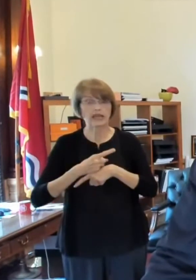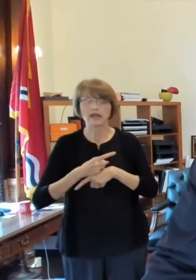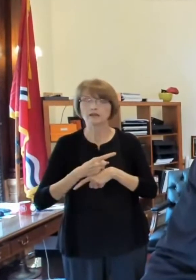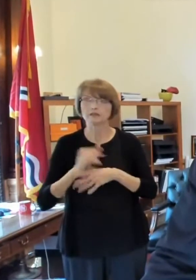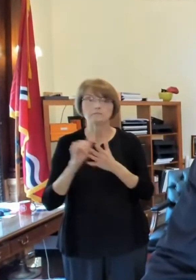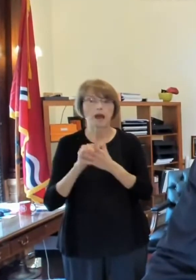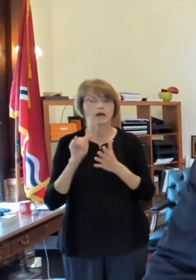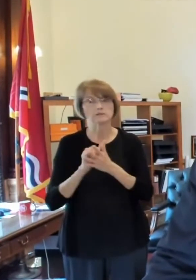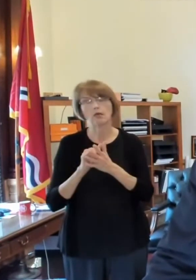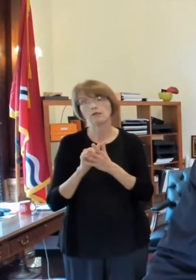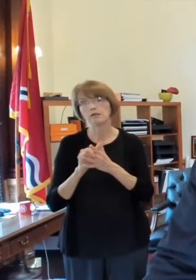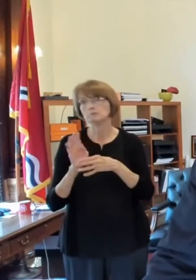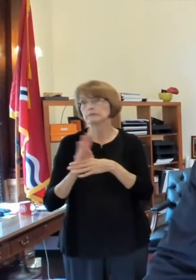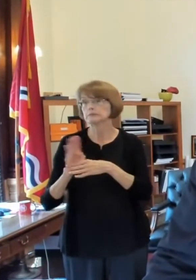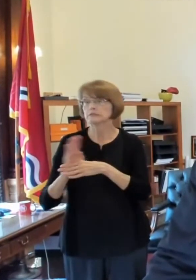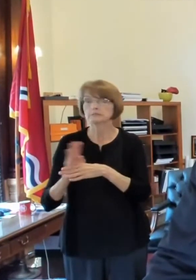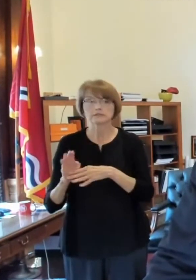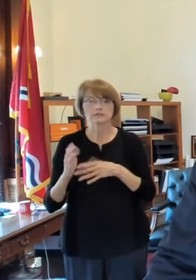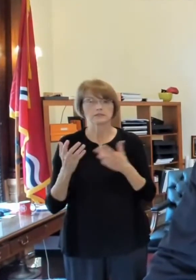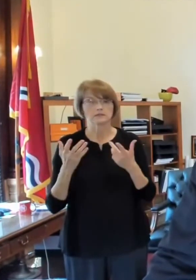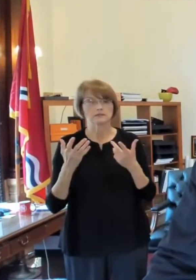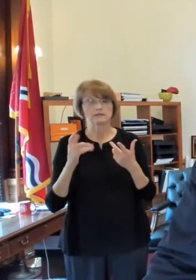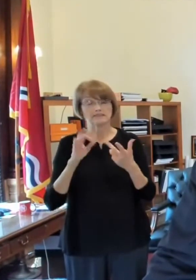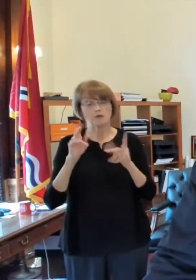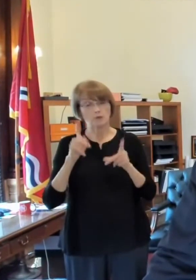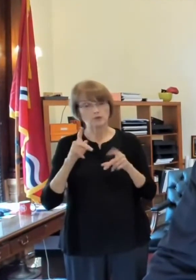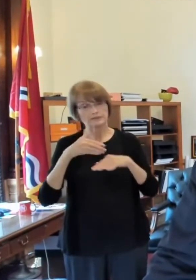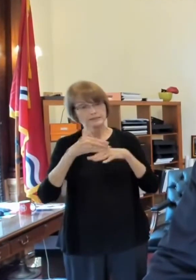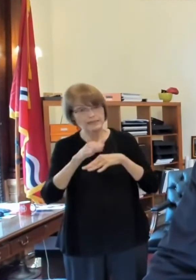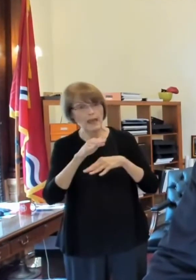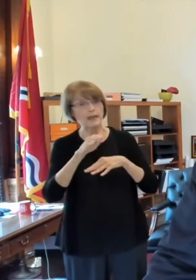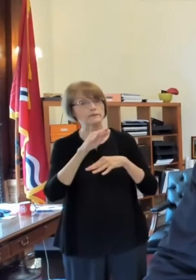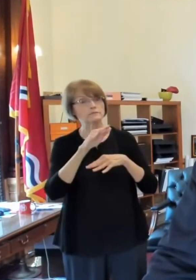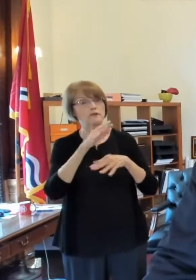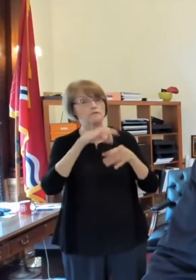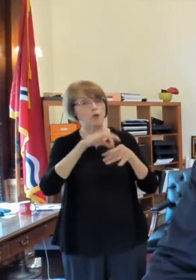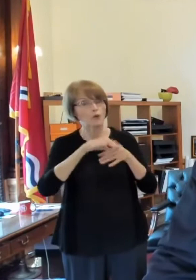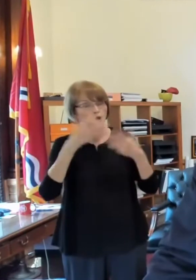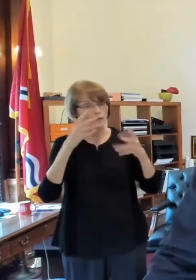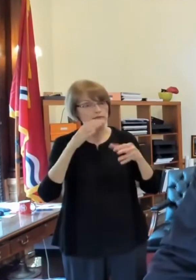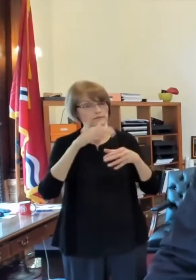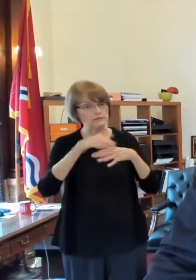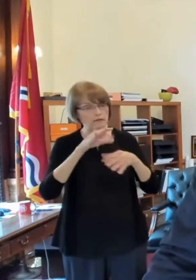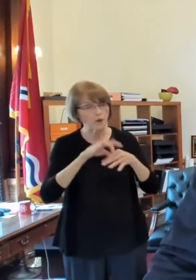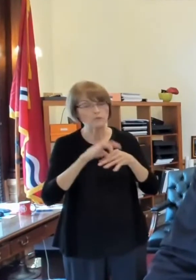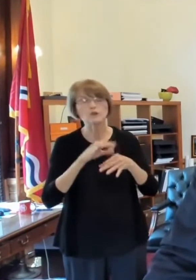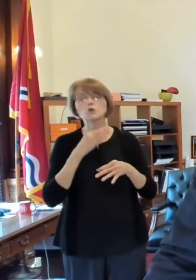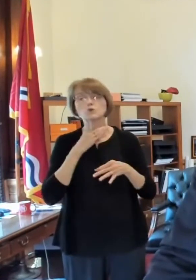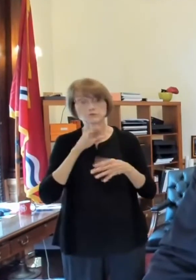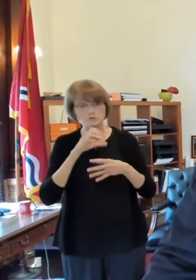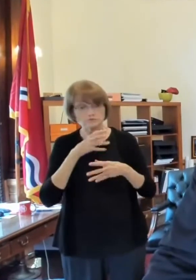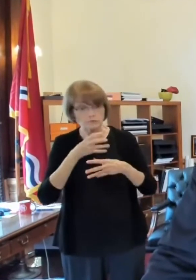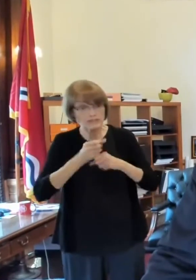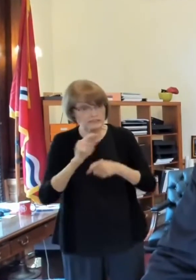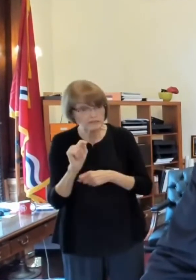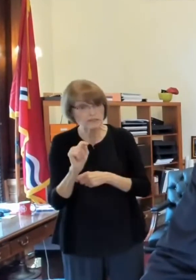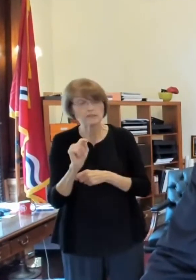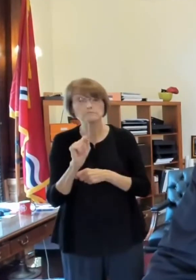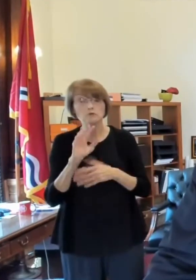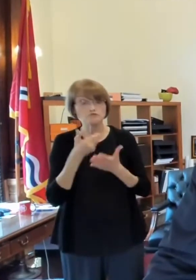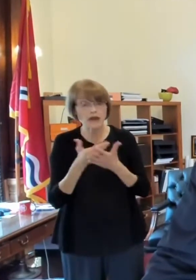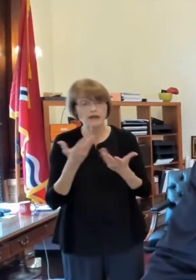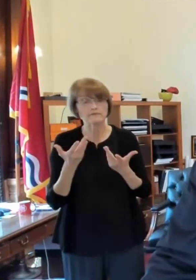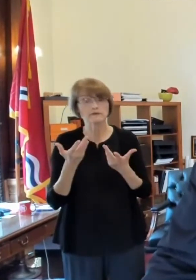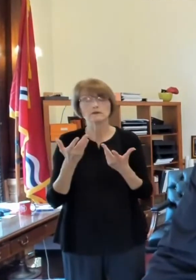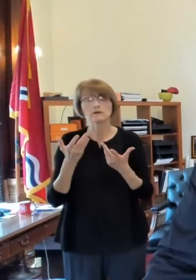wants to check to see if they have received their Yes. mail-in ballot, if that has been received by you, how should they get in contact with you? So the Board of Election, if you just